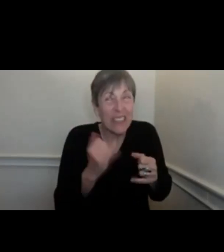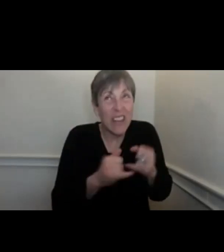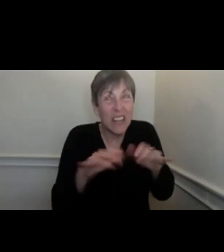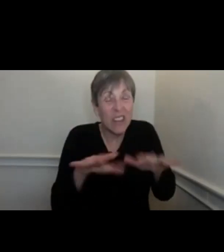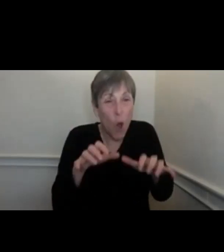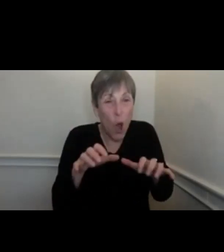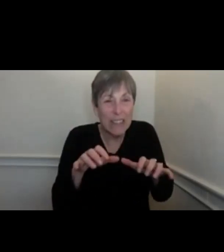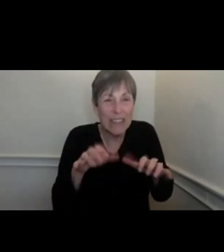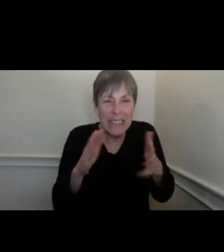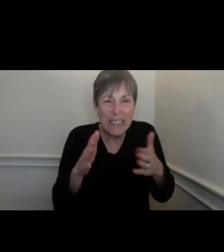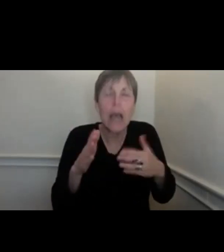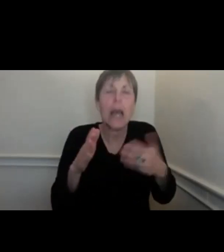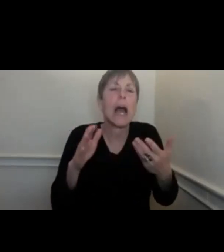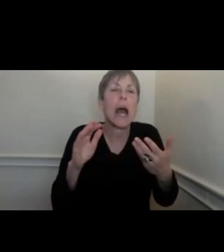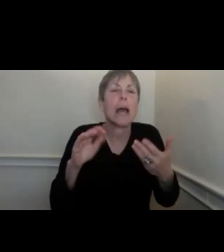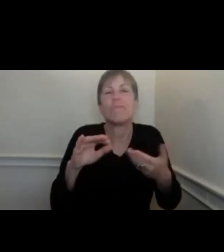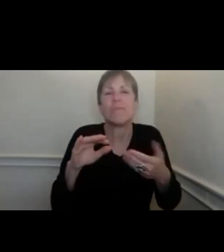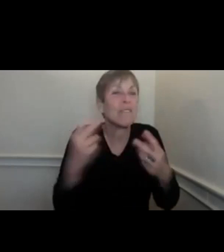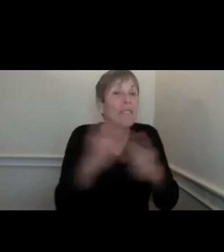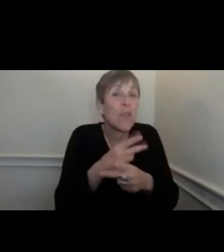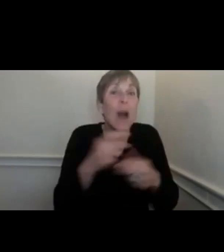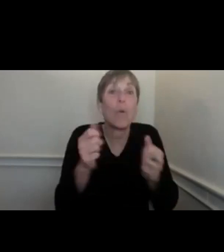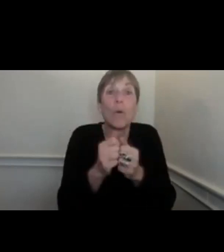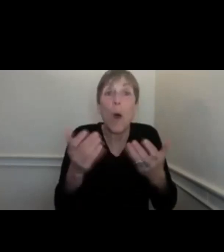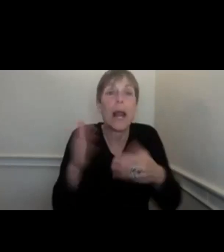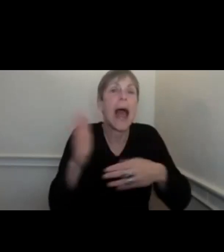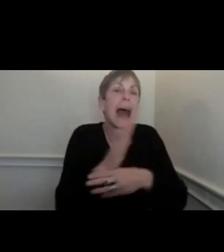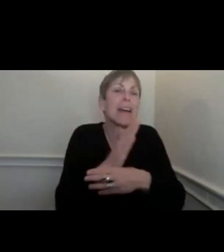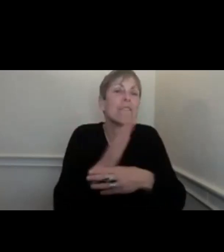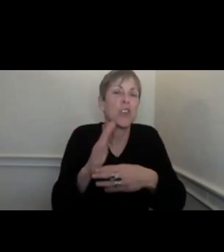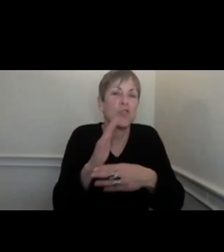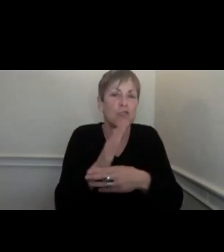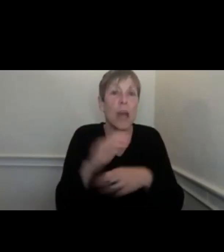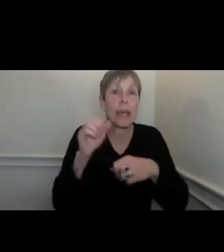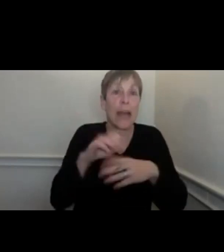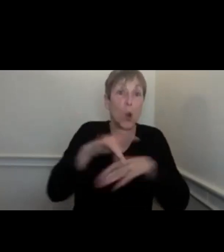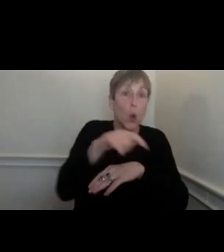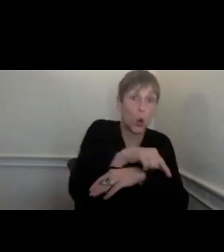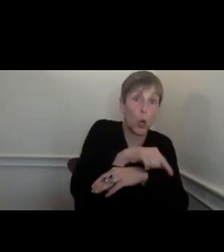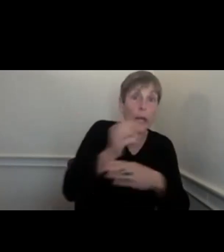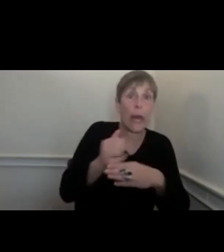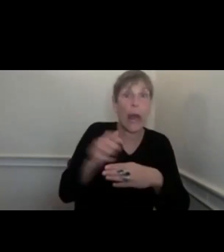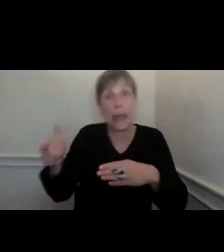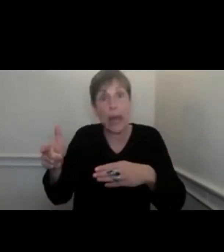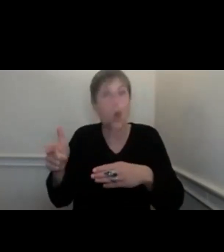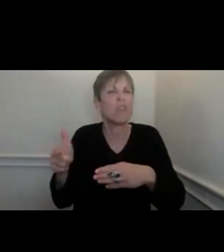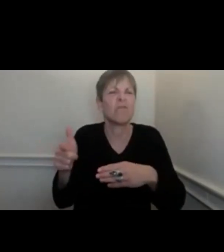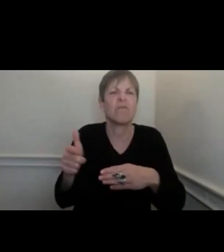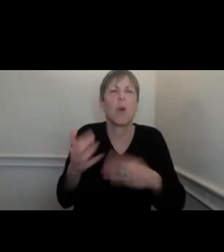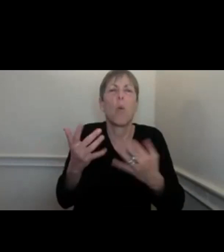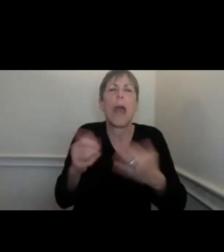an average of dates. So err on the later side of that average rather than the earlier. And it's so hard in the age of social